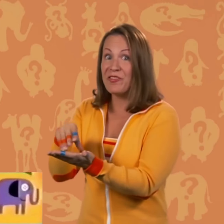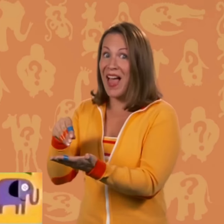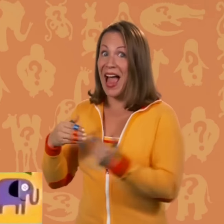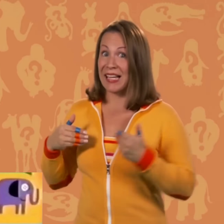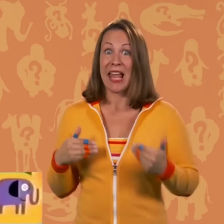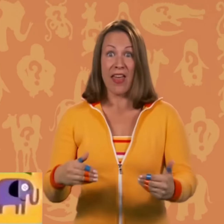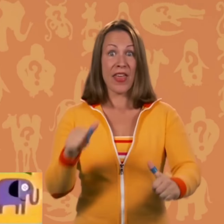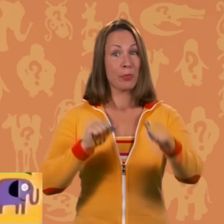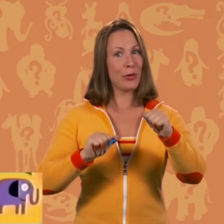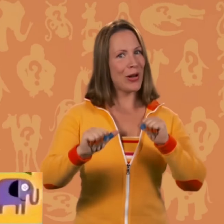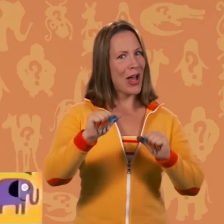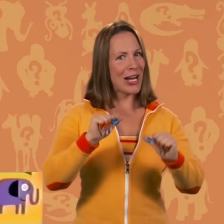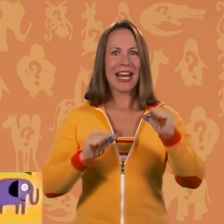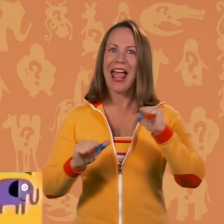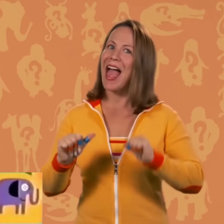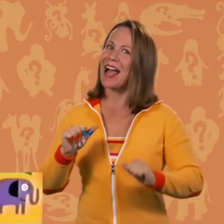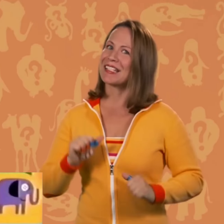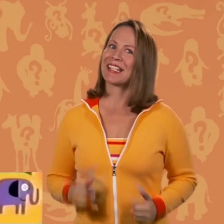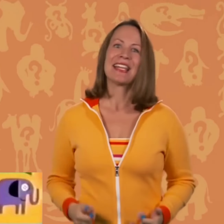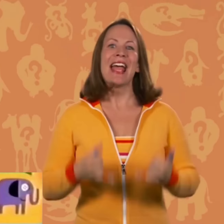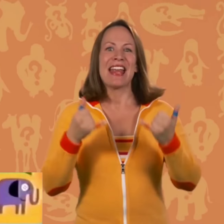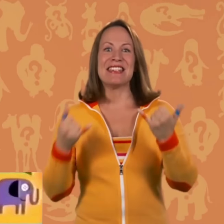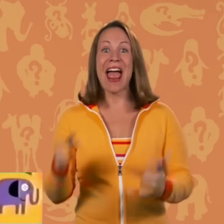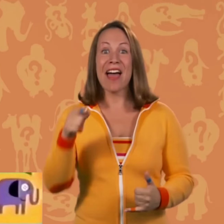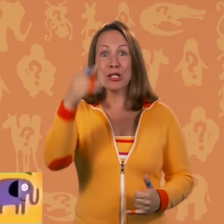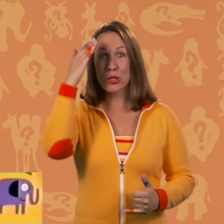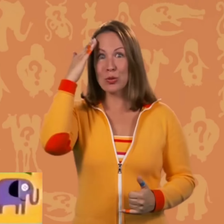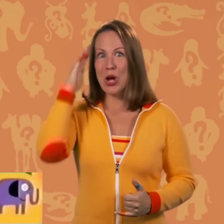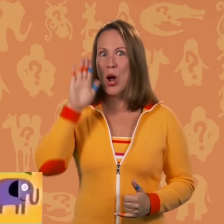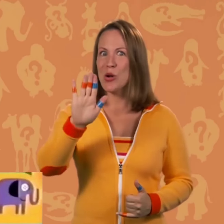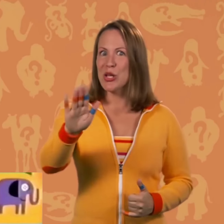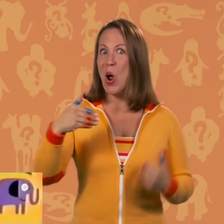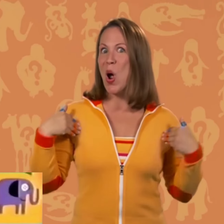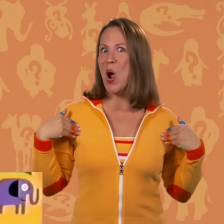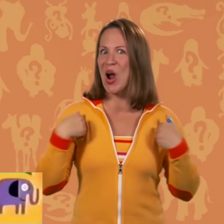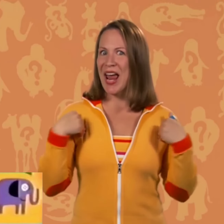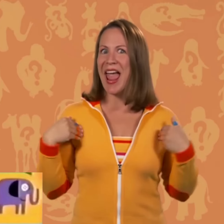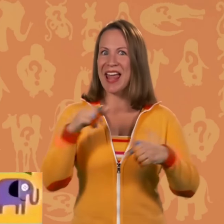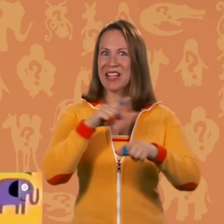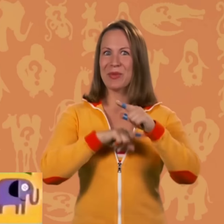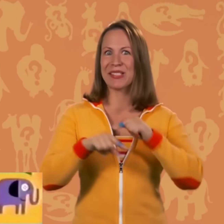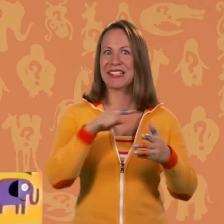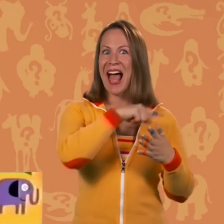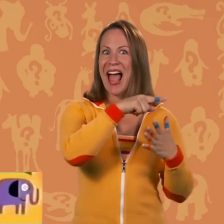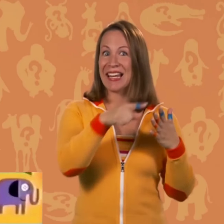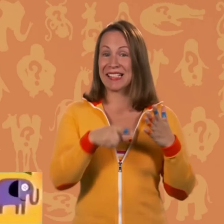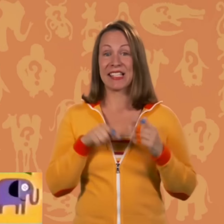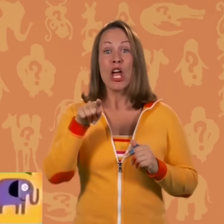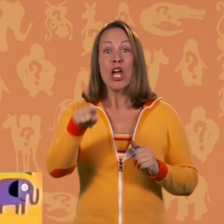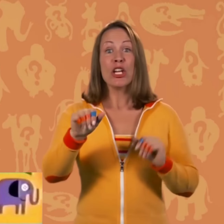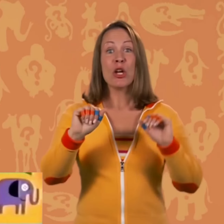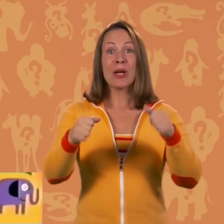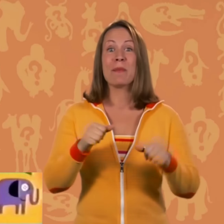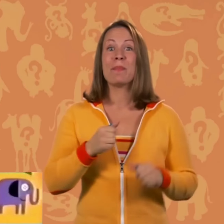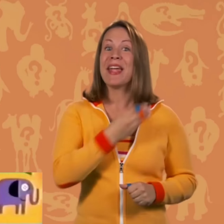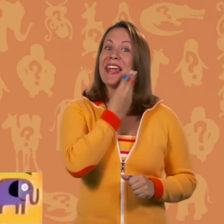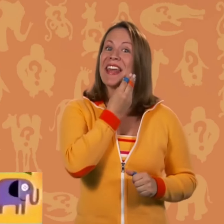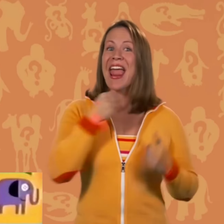facts, then put on an act. Now that you know your animal signs. You can be an